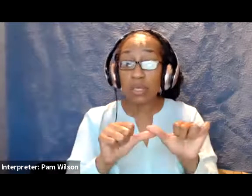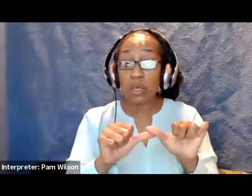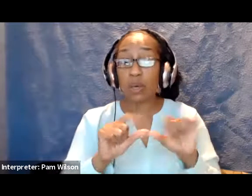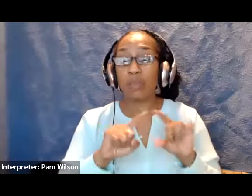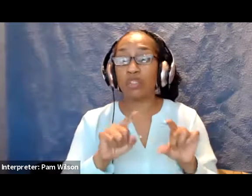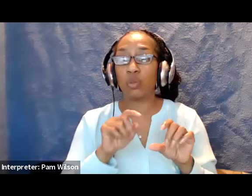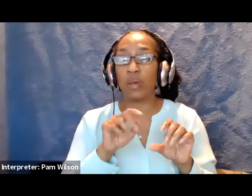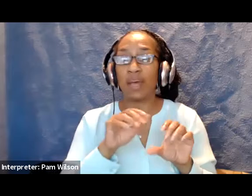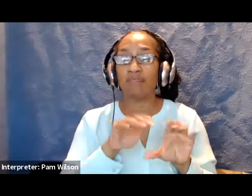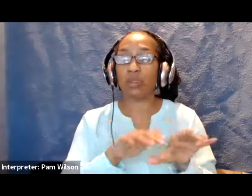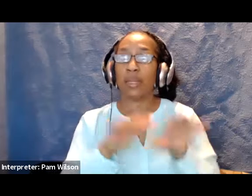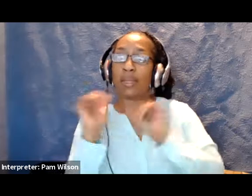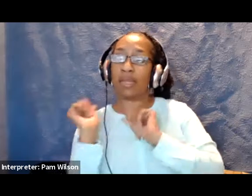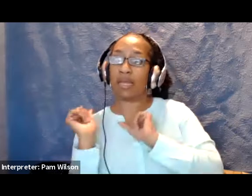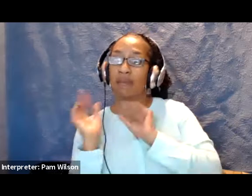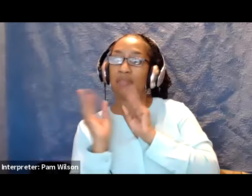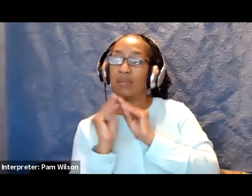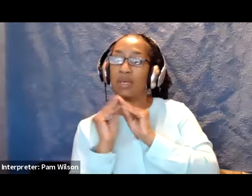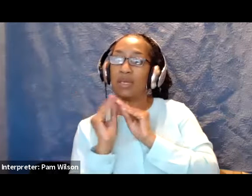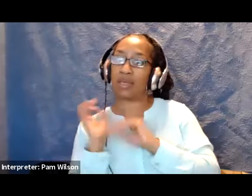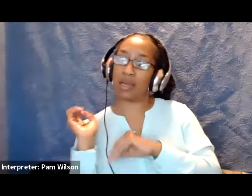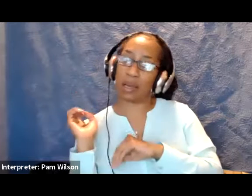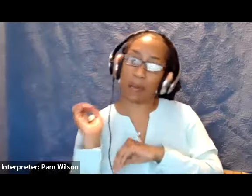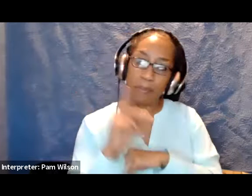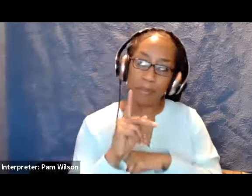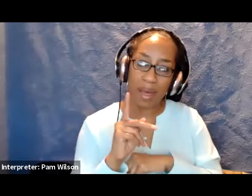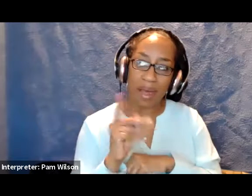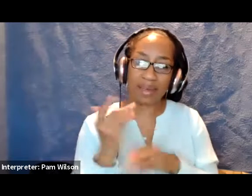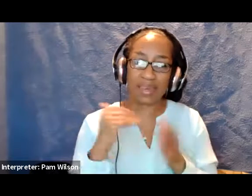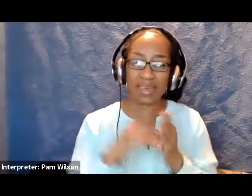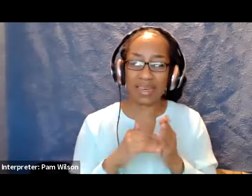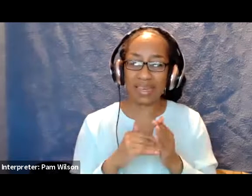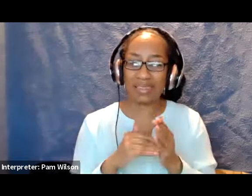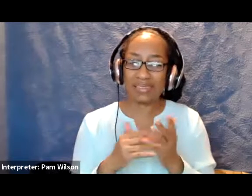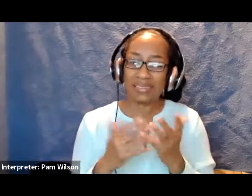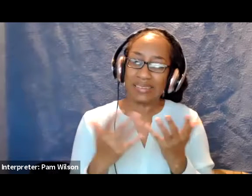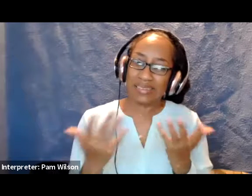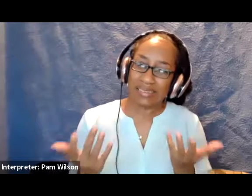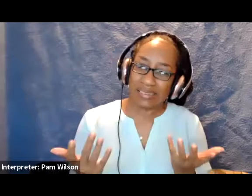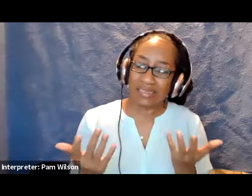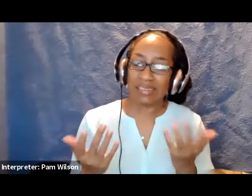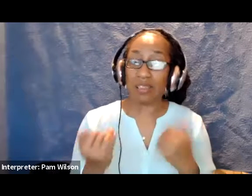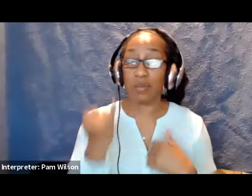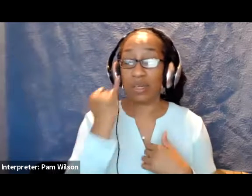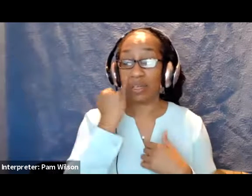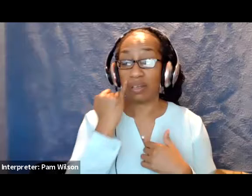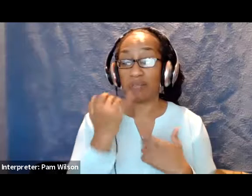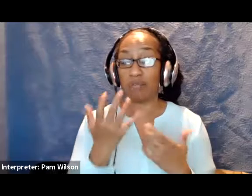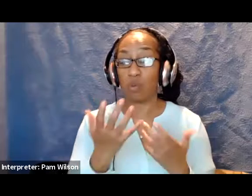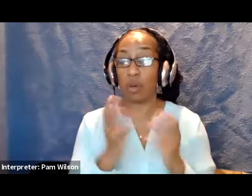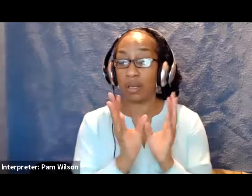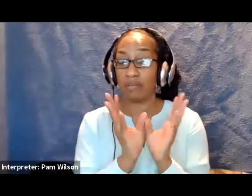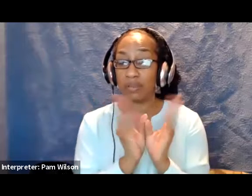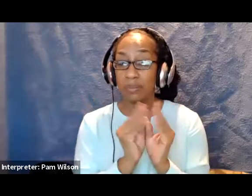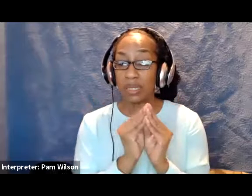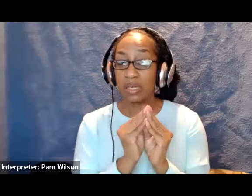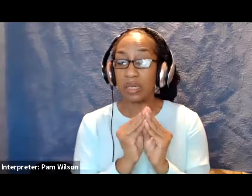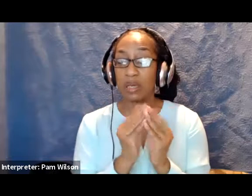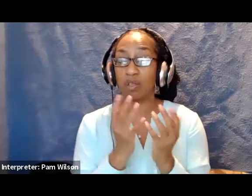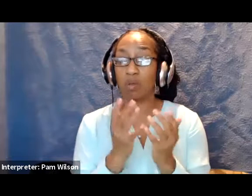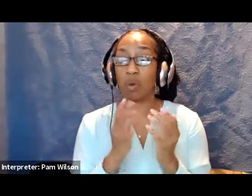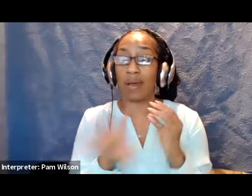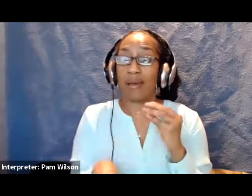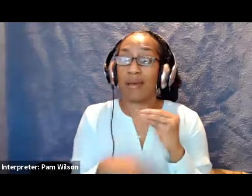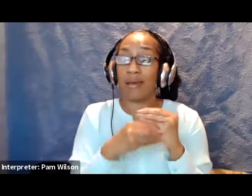come back on. But again, if you want to meet with folks and you want to spend some extra